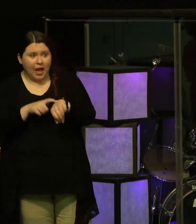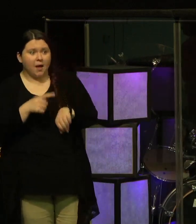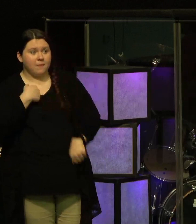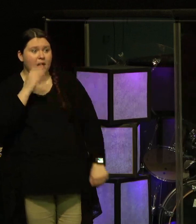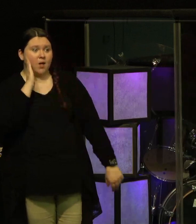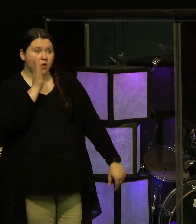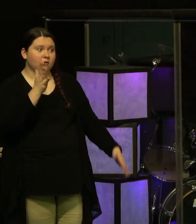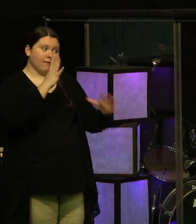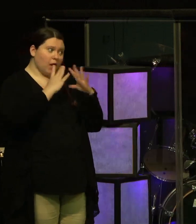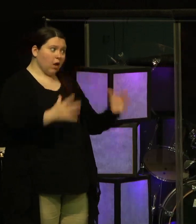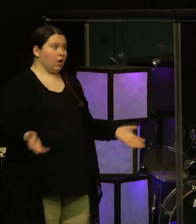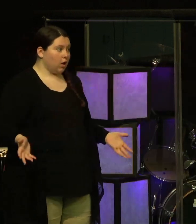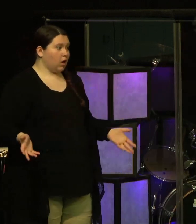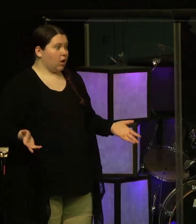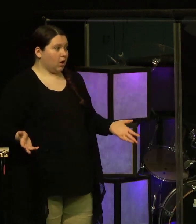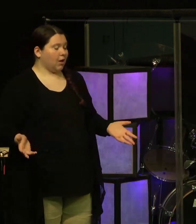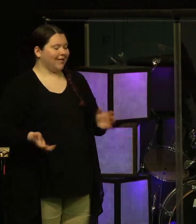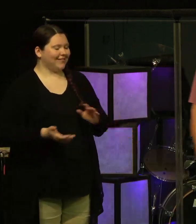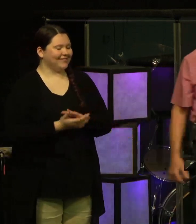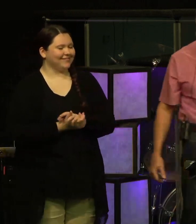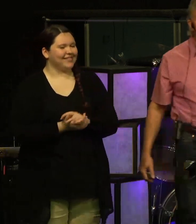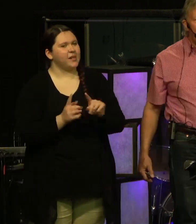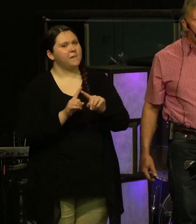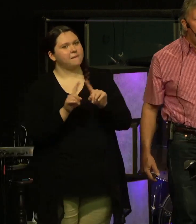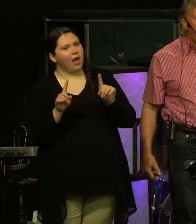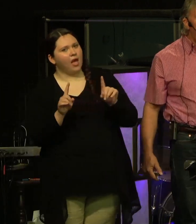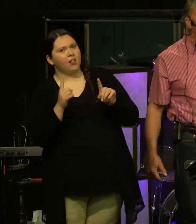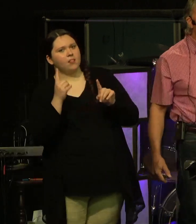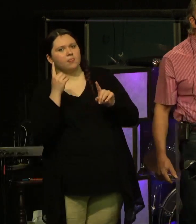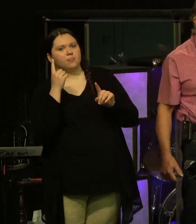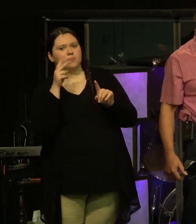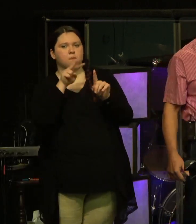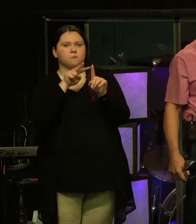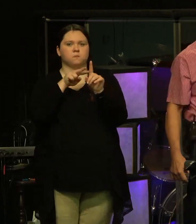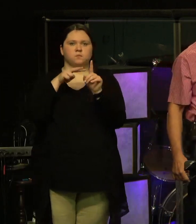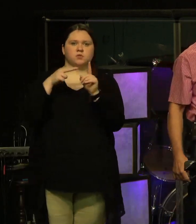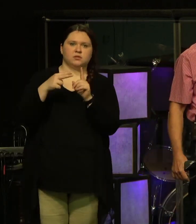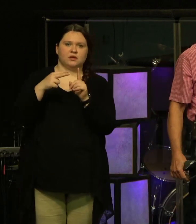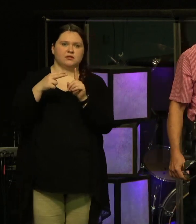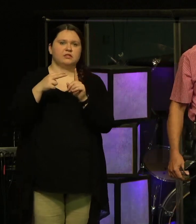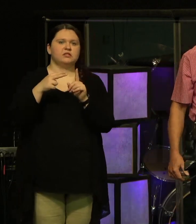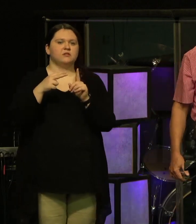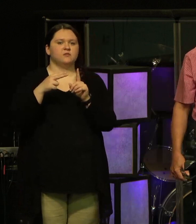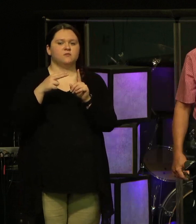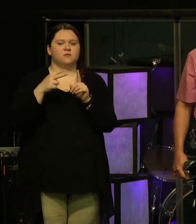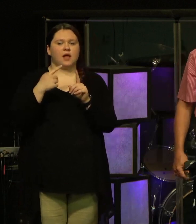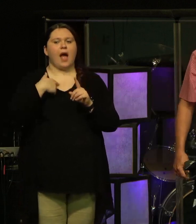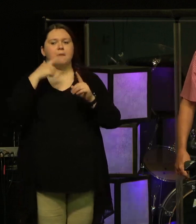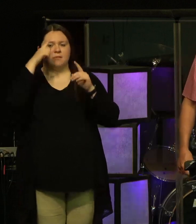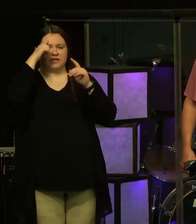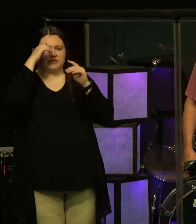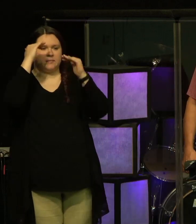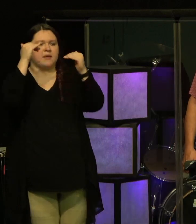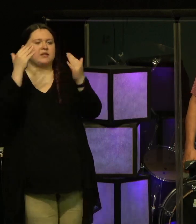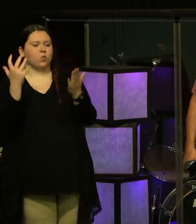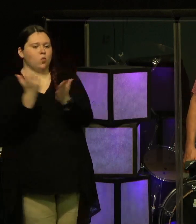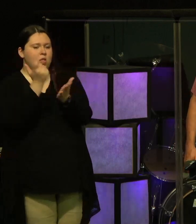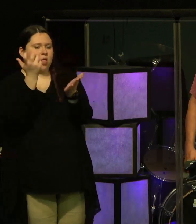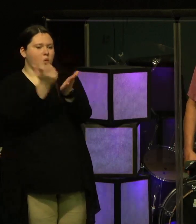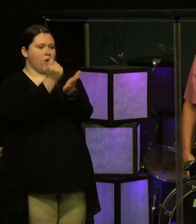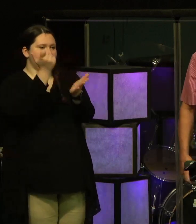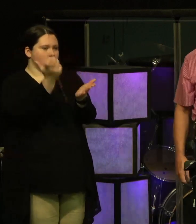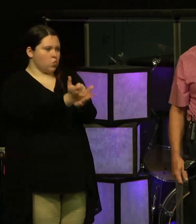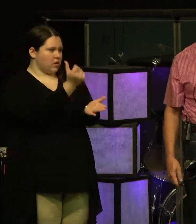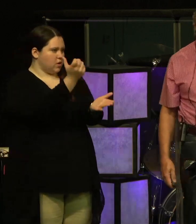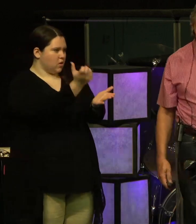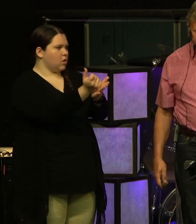right? But the idea was win, win, win. I'm expecting to win